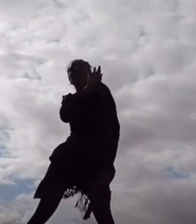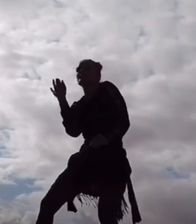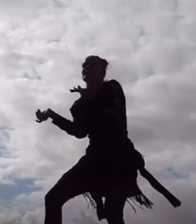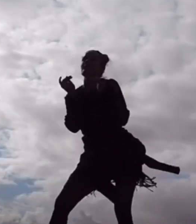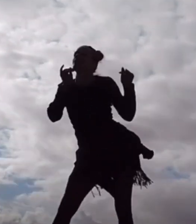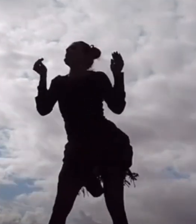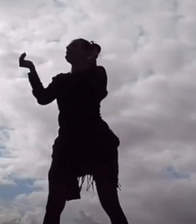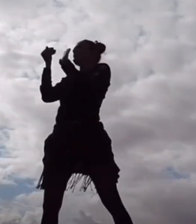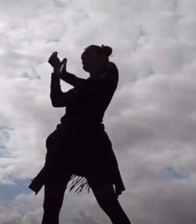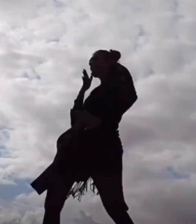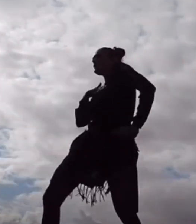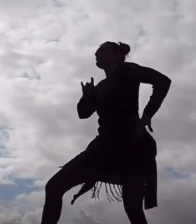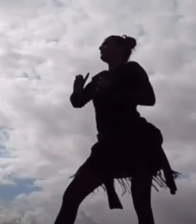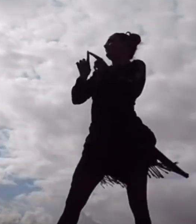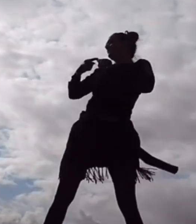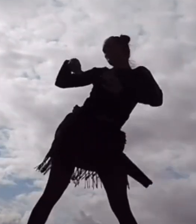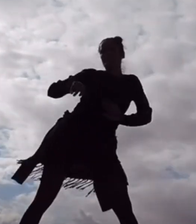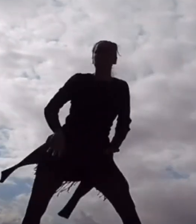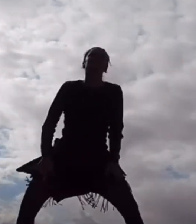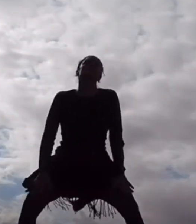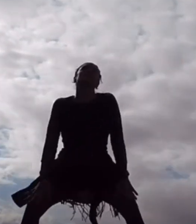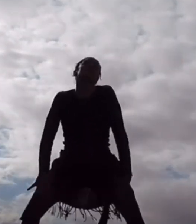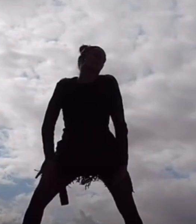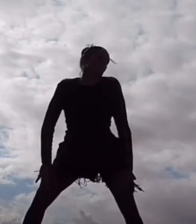others you can create sounds which no one has ever heard before.